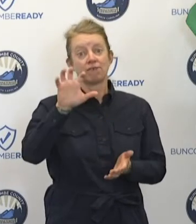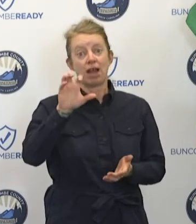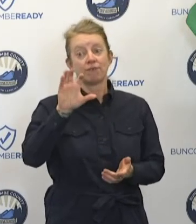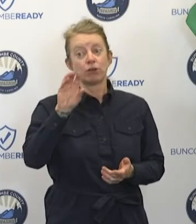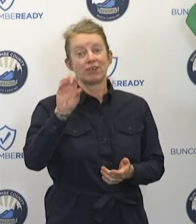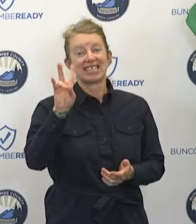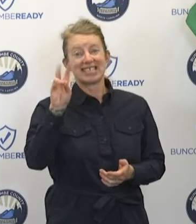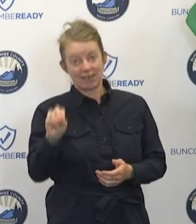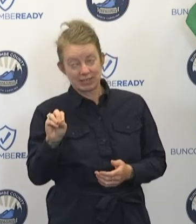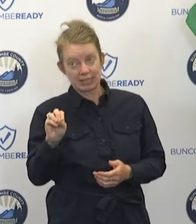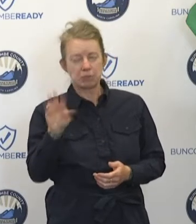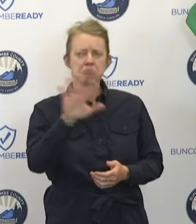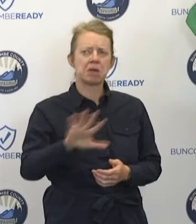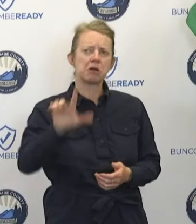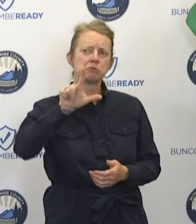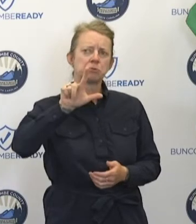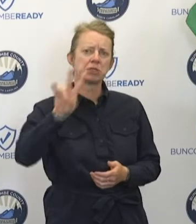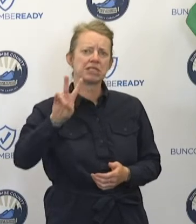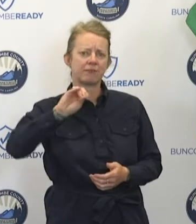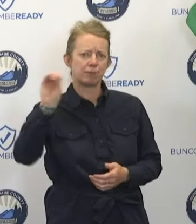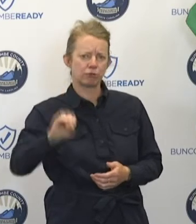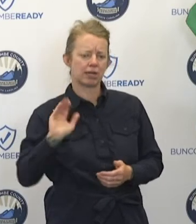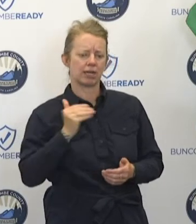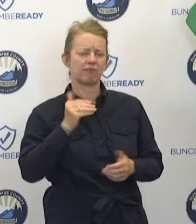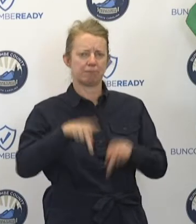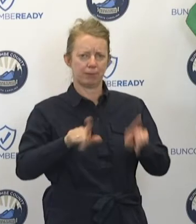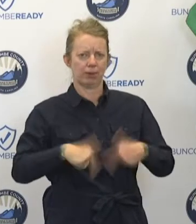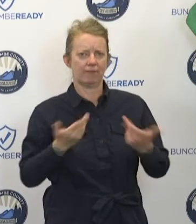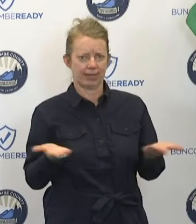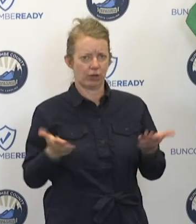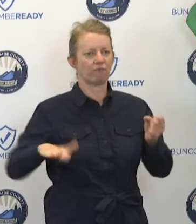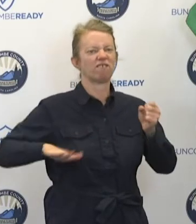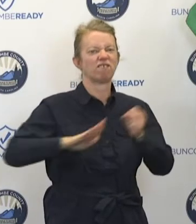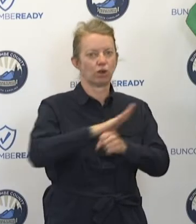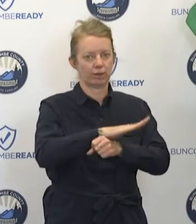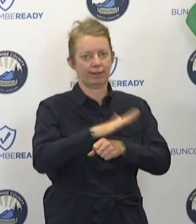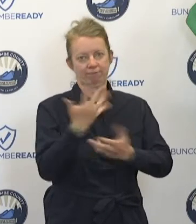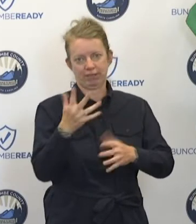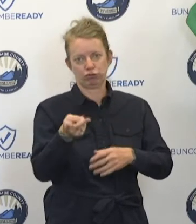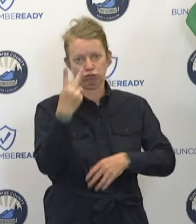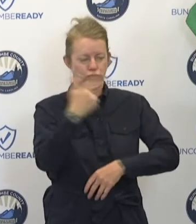70,570, or 27% of our population, are fully vaccinated.